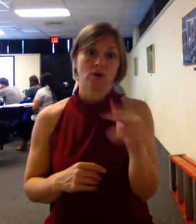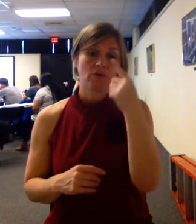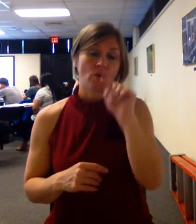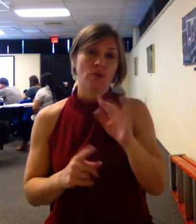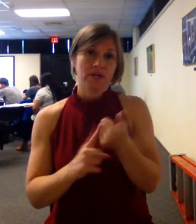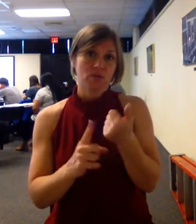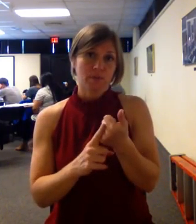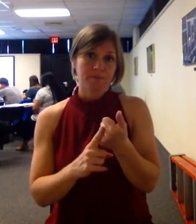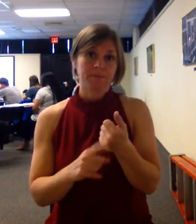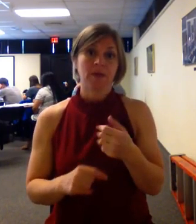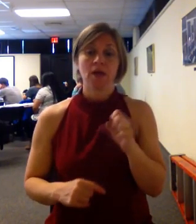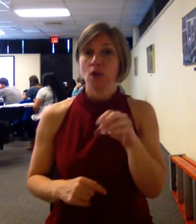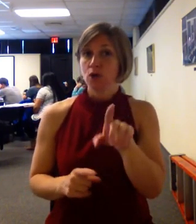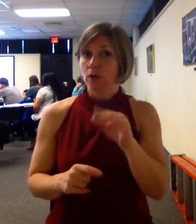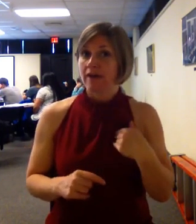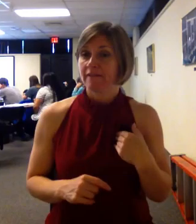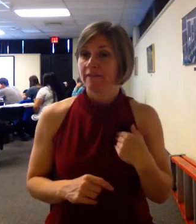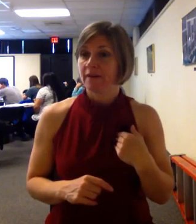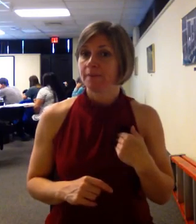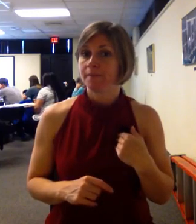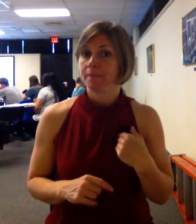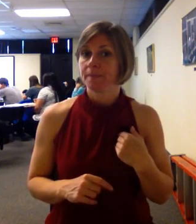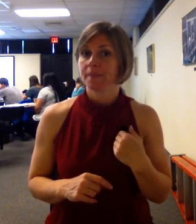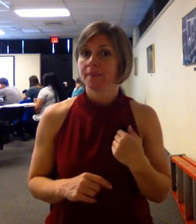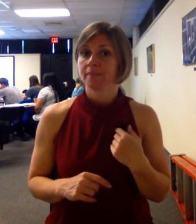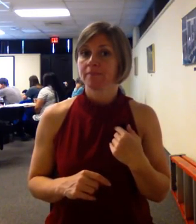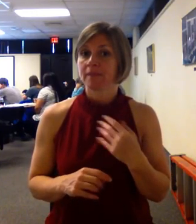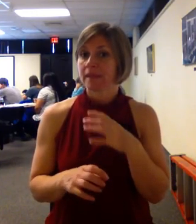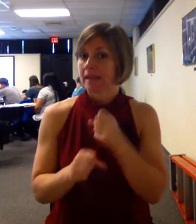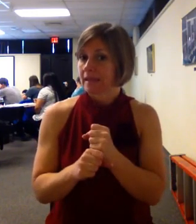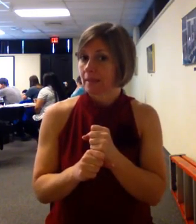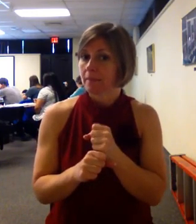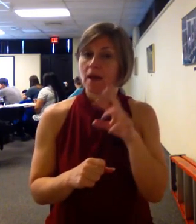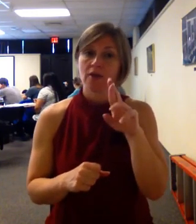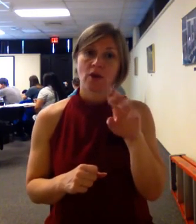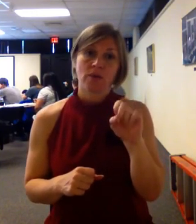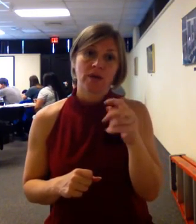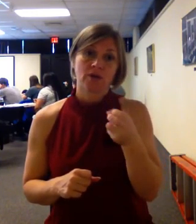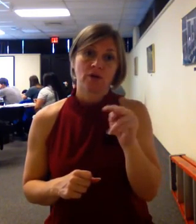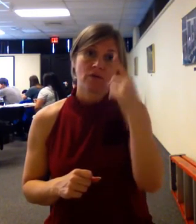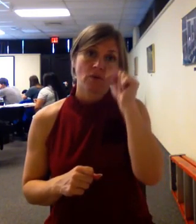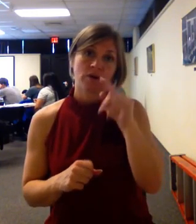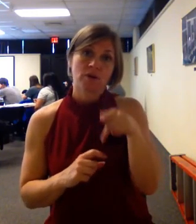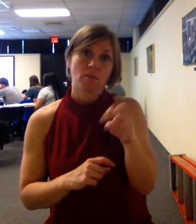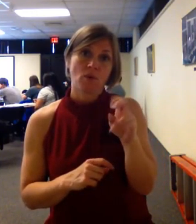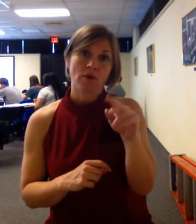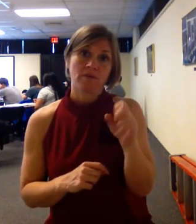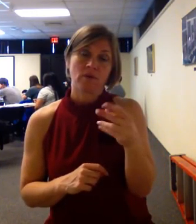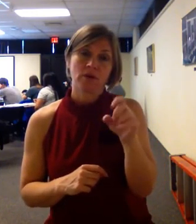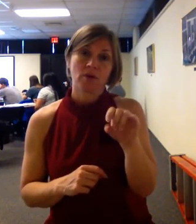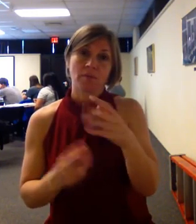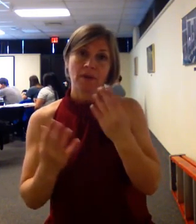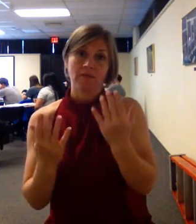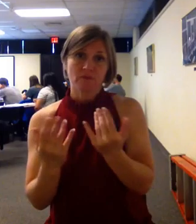you're just simply having to try to get then the return for the portfolio by taking the weight of each investment times the return. So